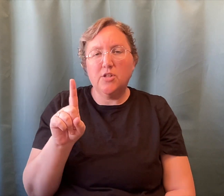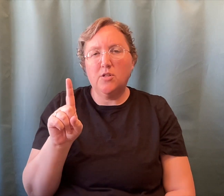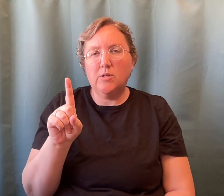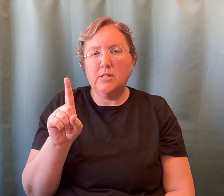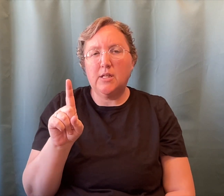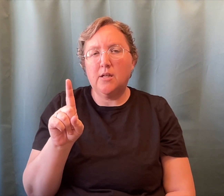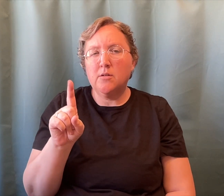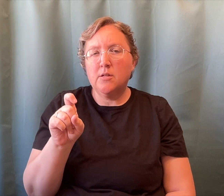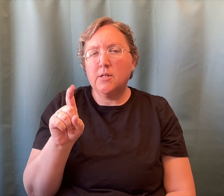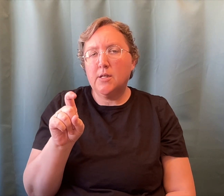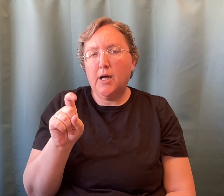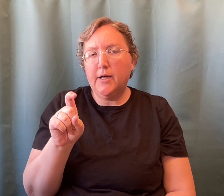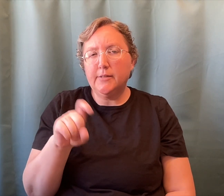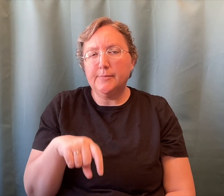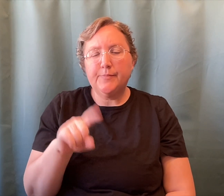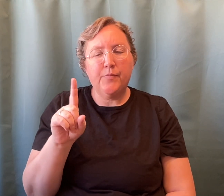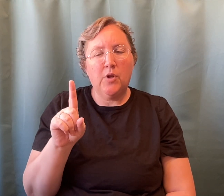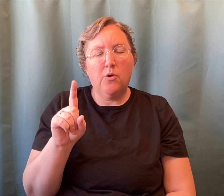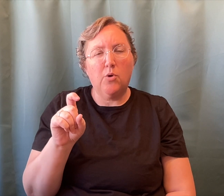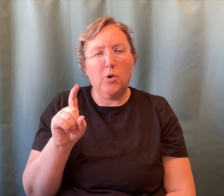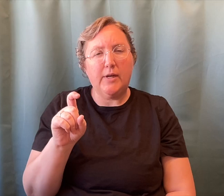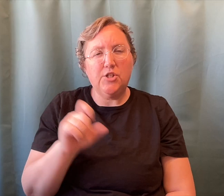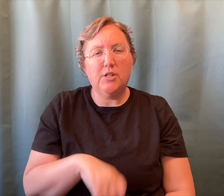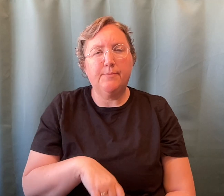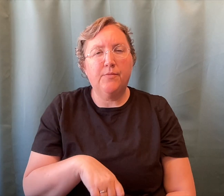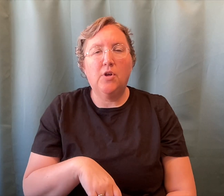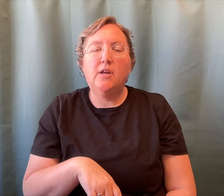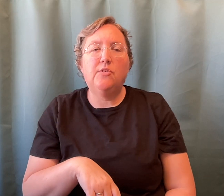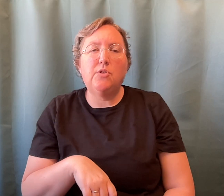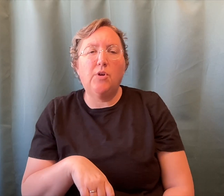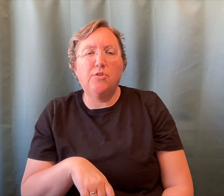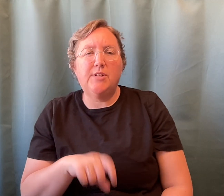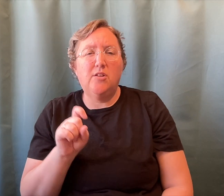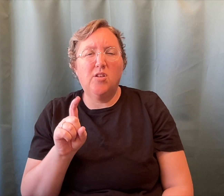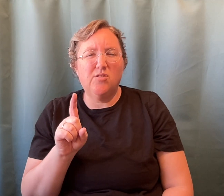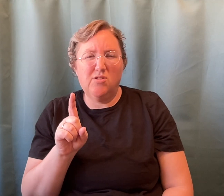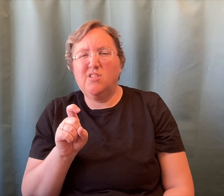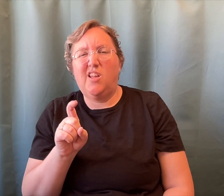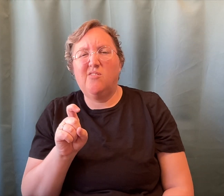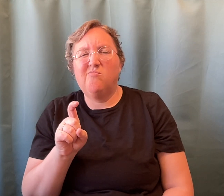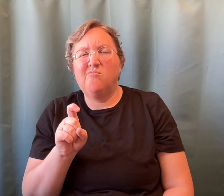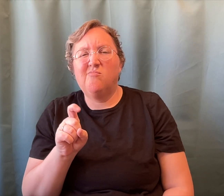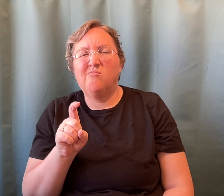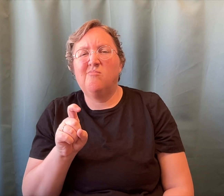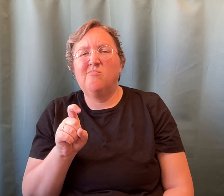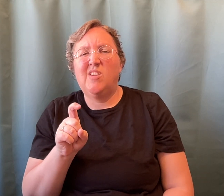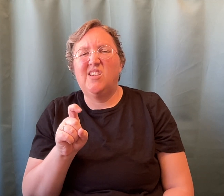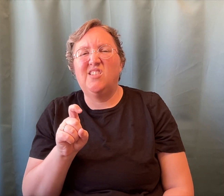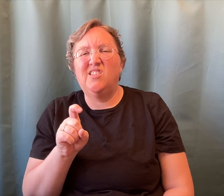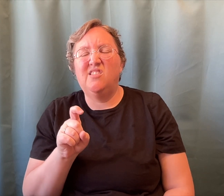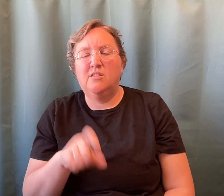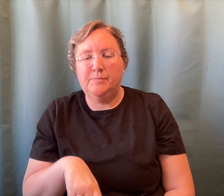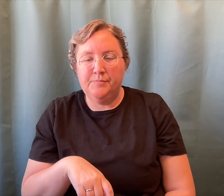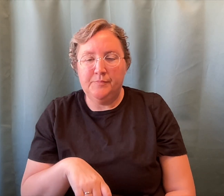you can say, huh? Or question. If you don't understand, you can also just say, huh?